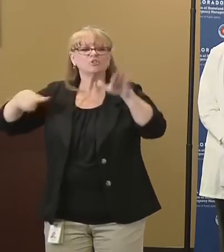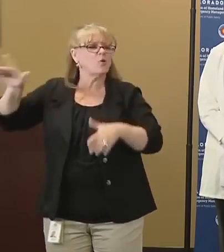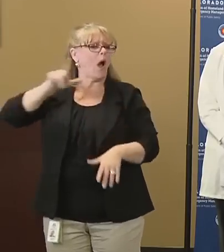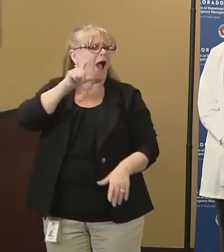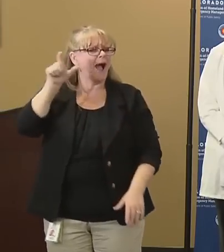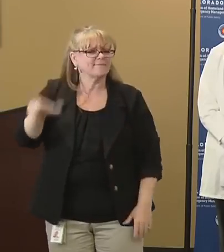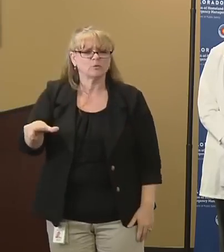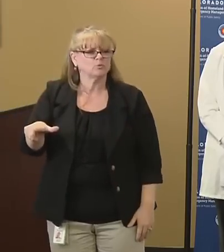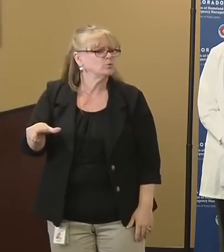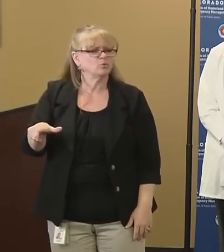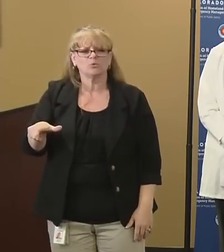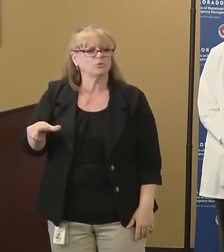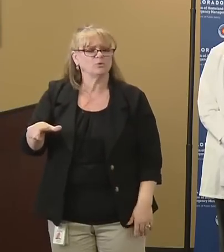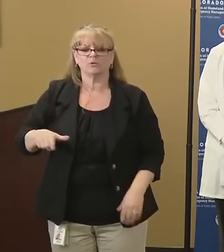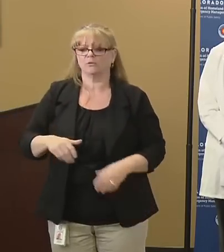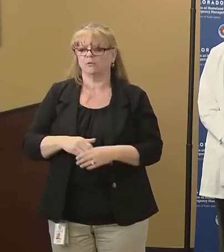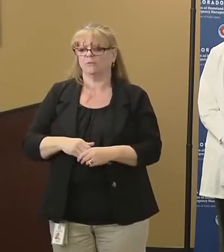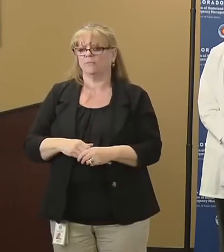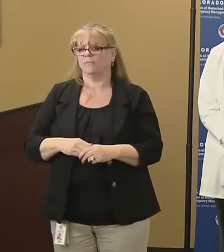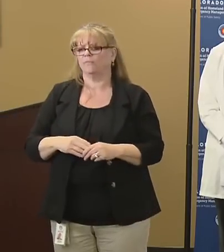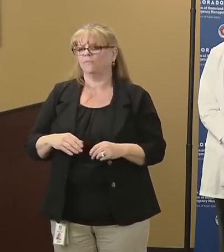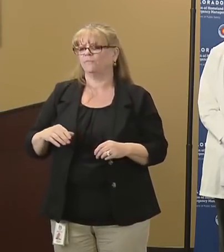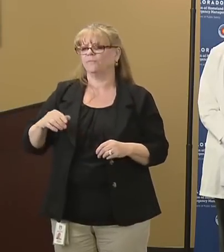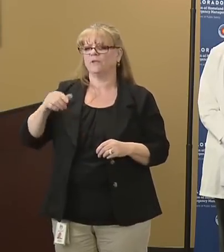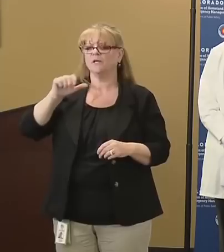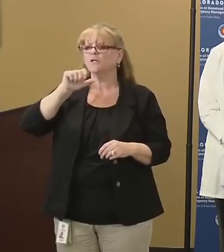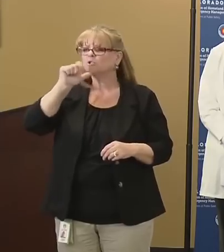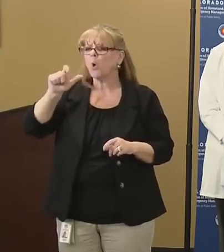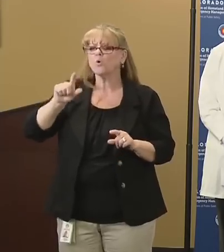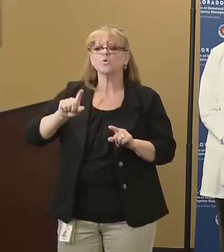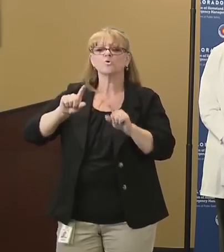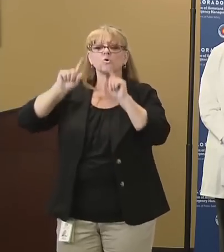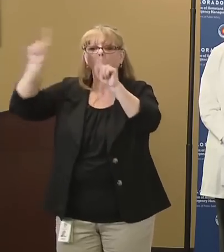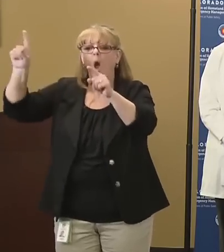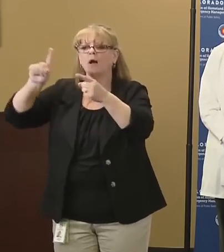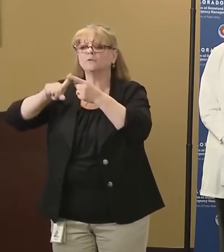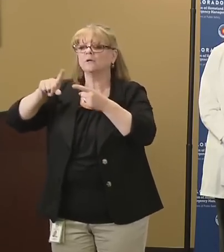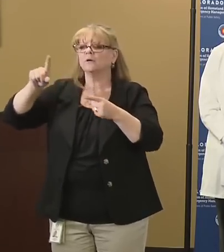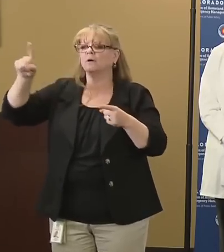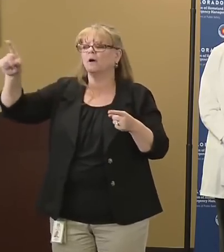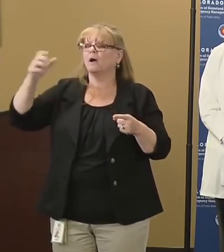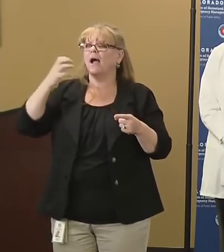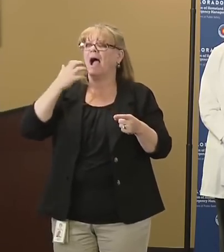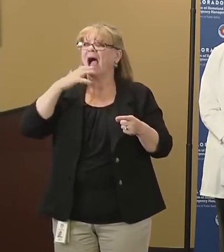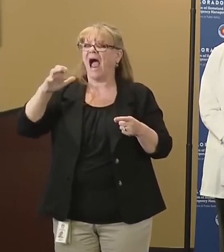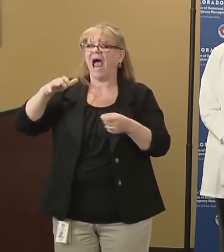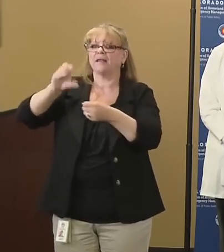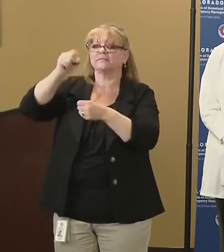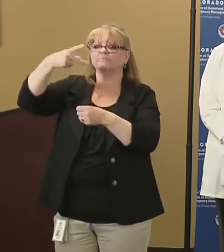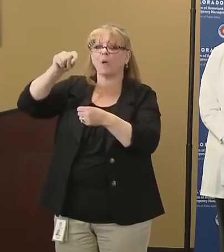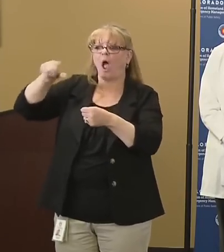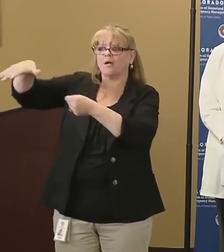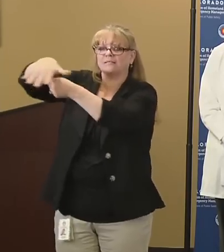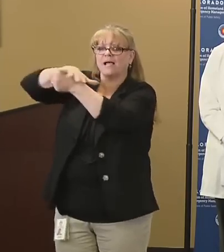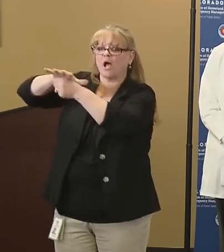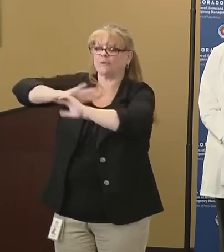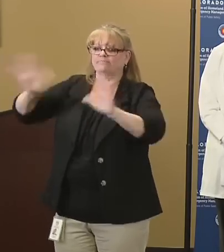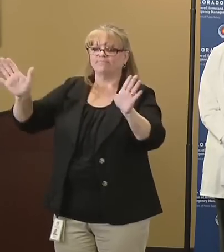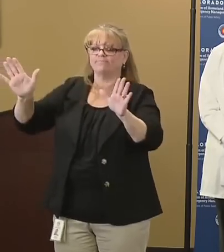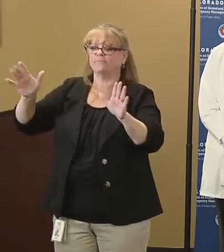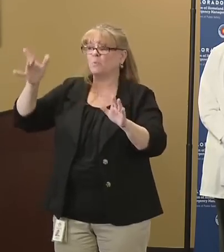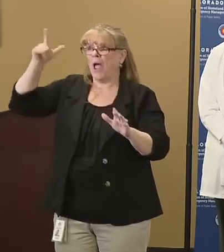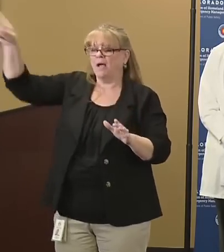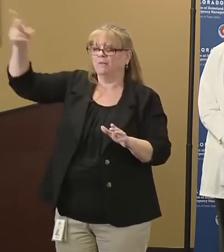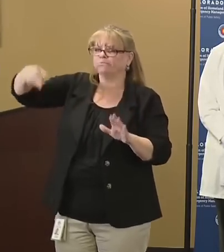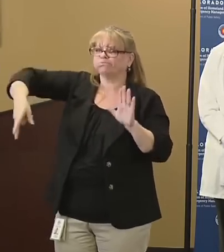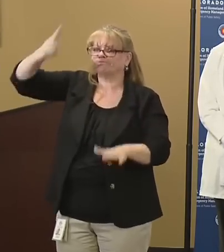so clearly, don't go into these hot area counties that have some of the highest rates in the state and country. Eagle County, Summit, Pitkin, they